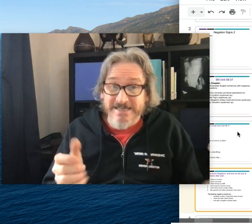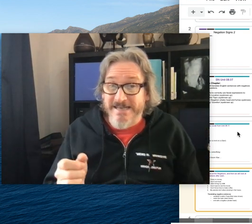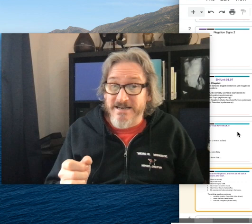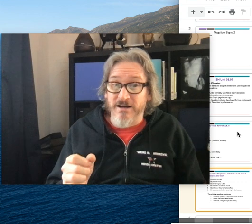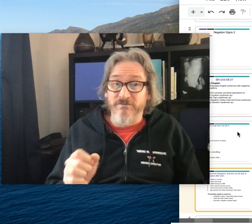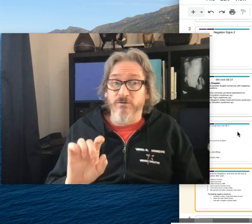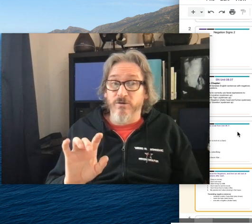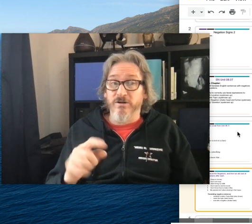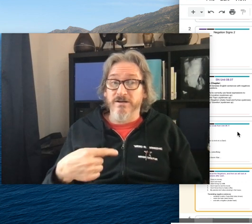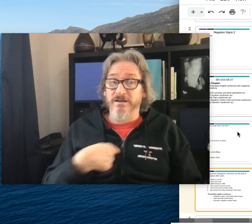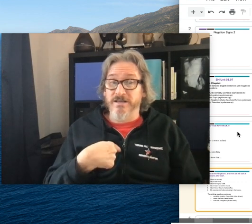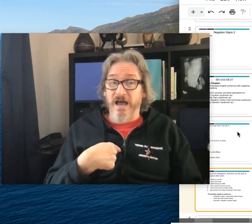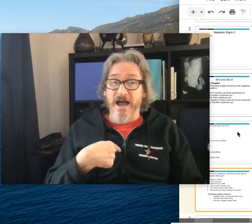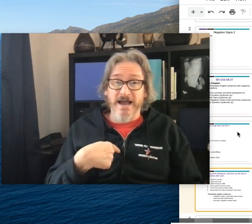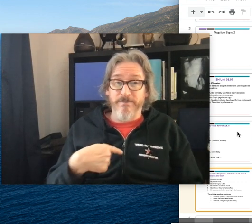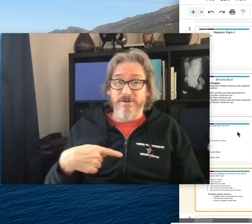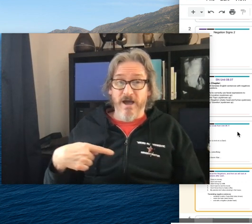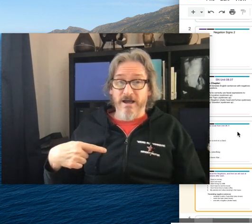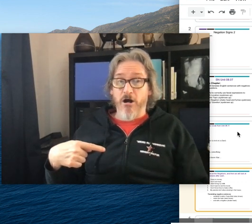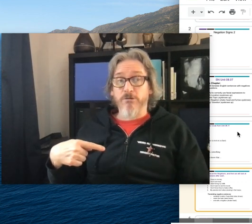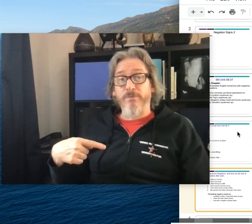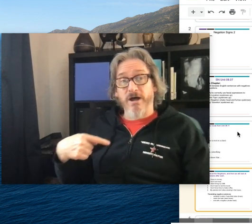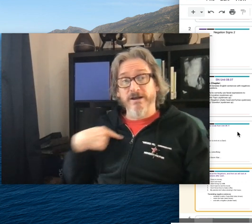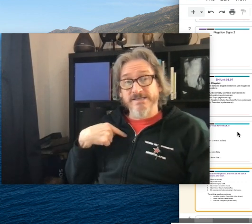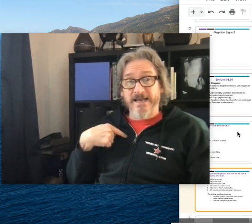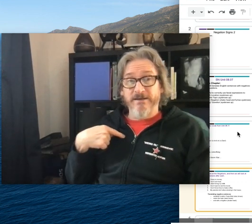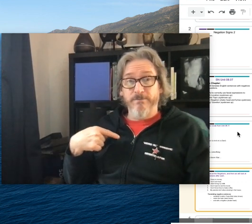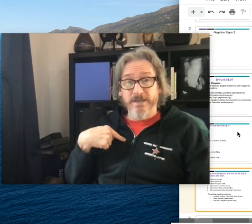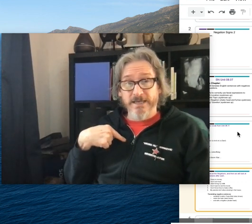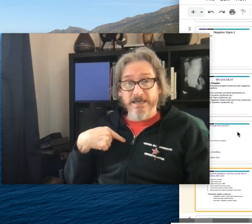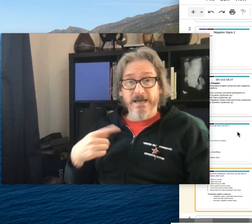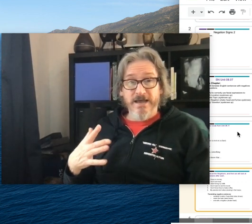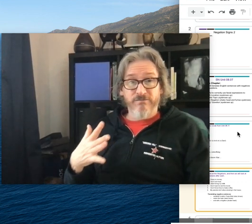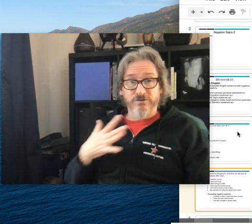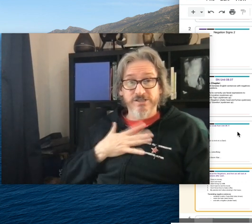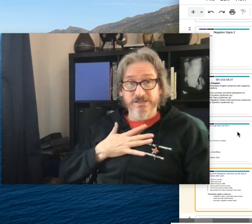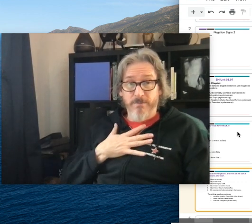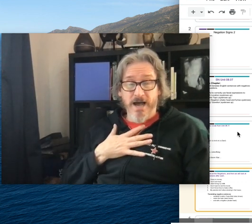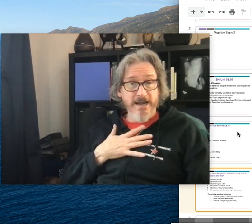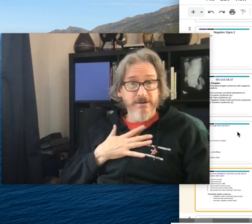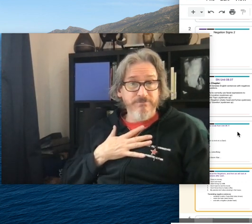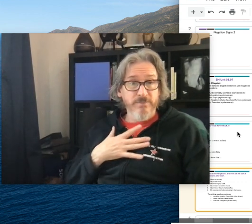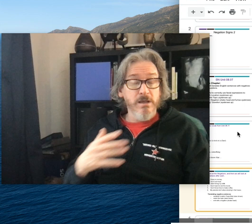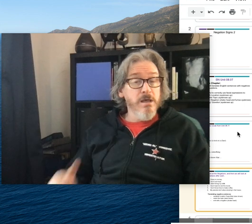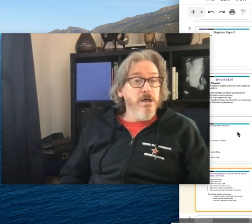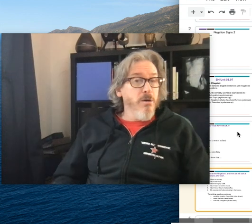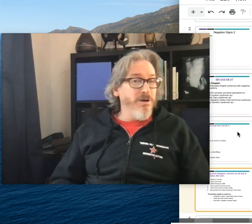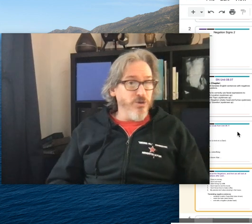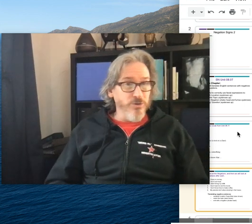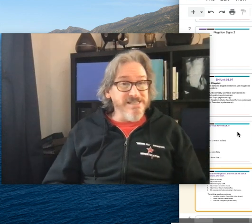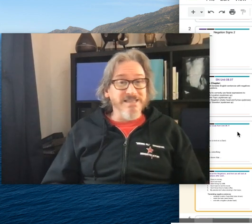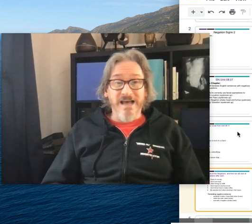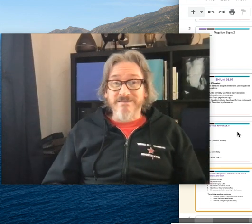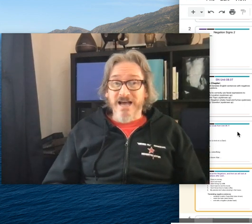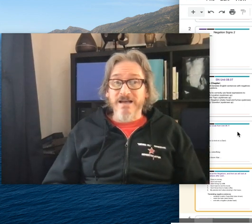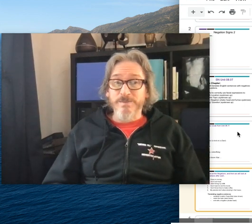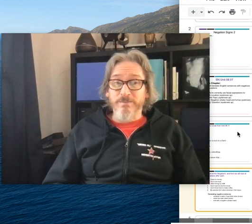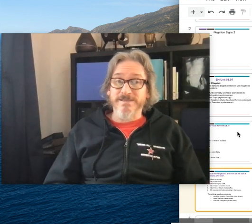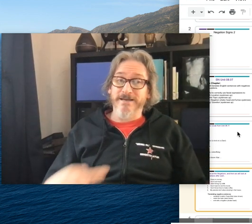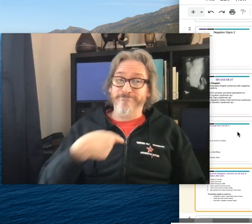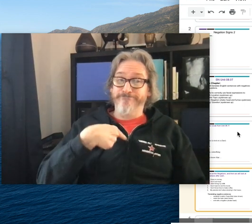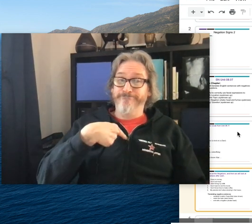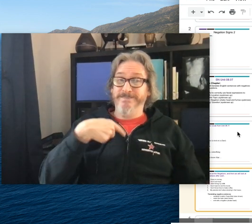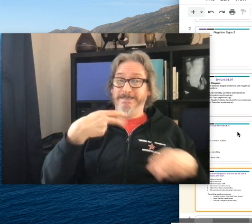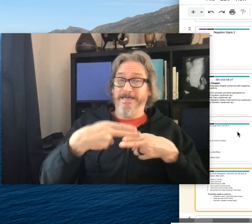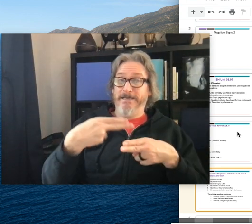even to the extent of, I harp on saying me versus my, but you will see a lot of times